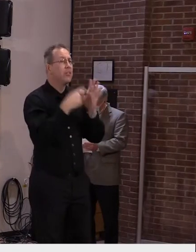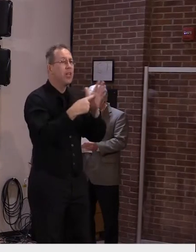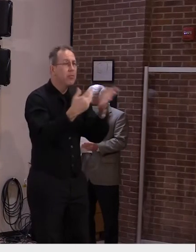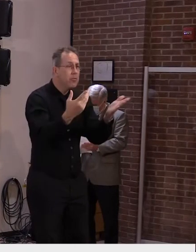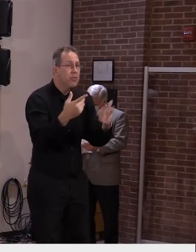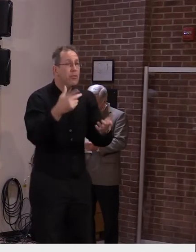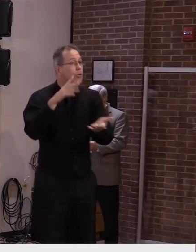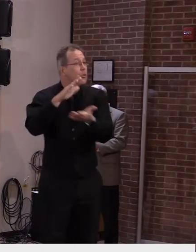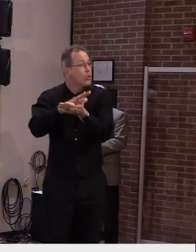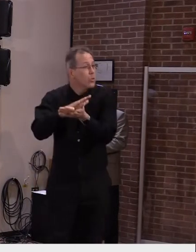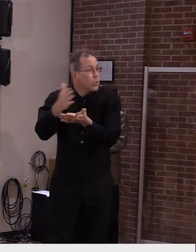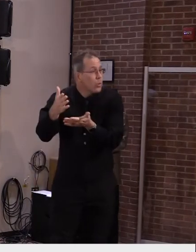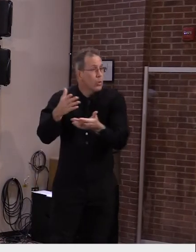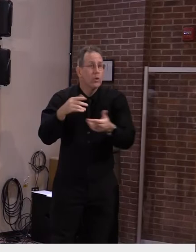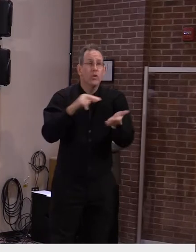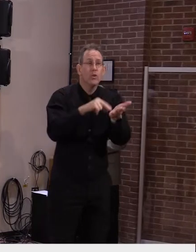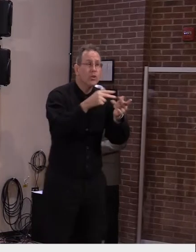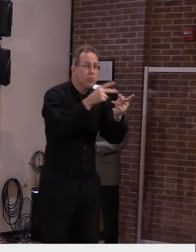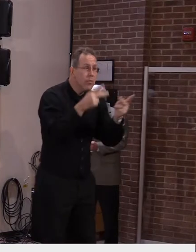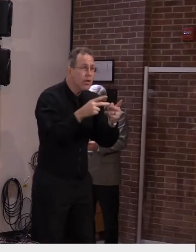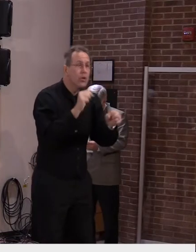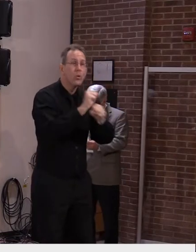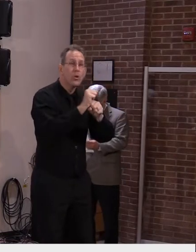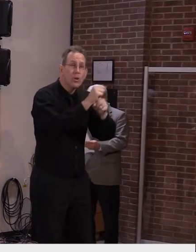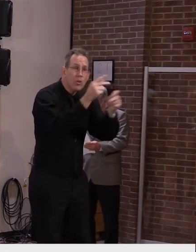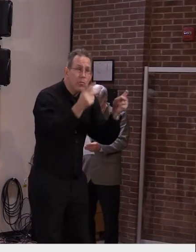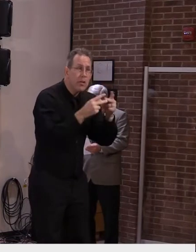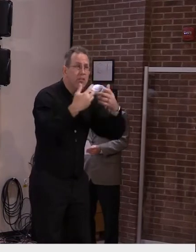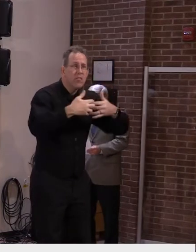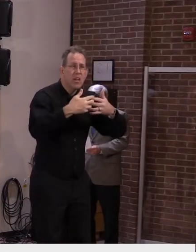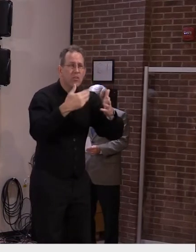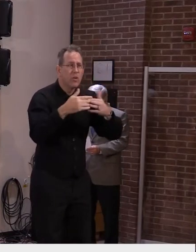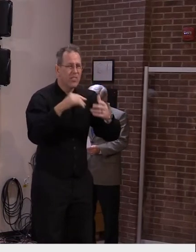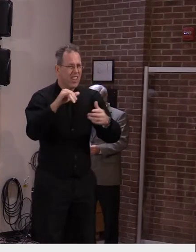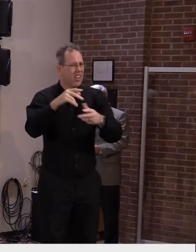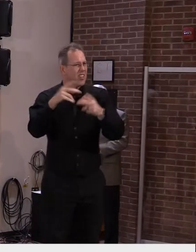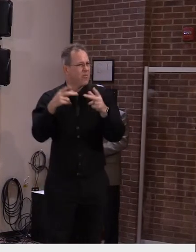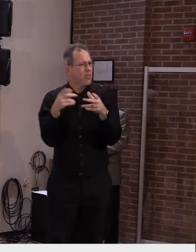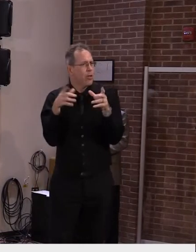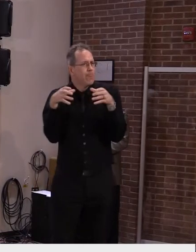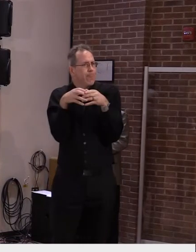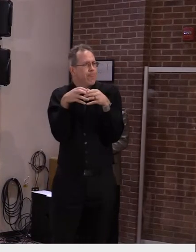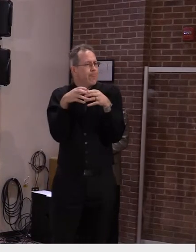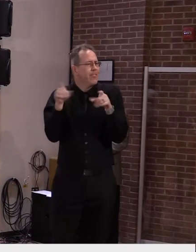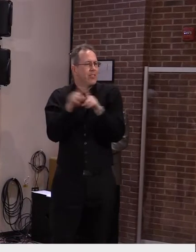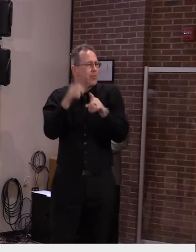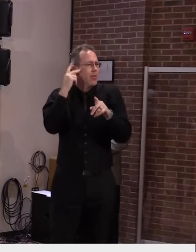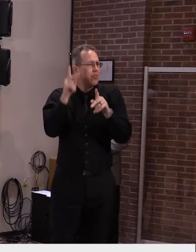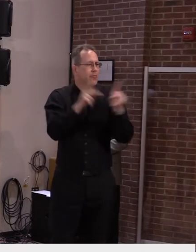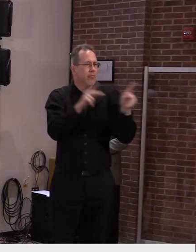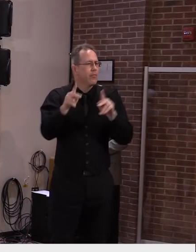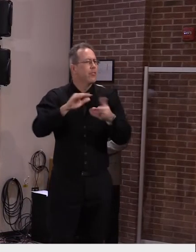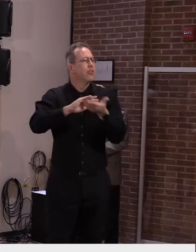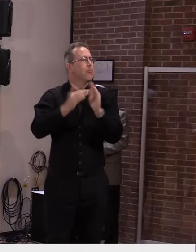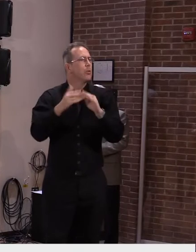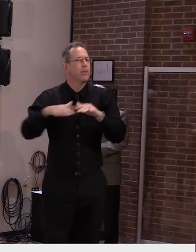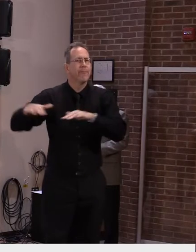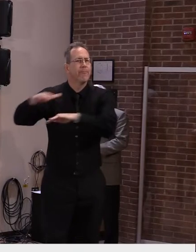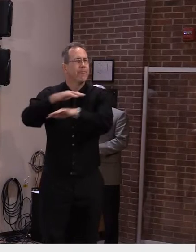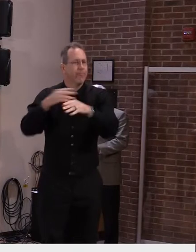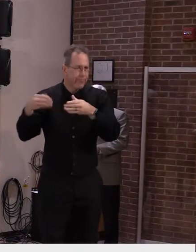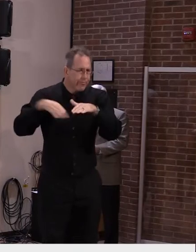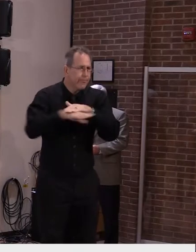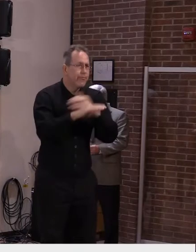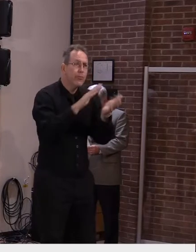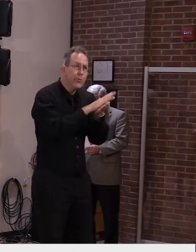it to, but inevitably, it can find its way in. Were there any other specific things you wanted to